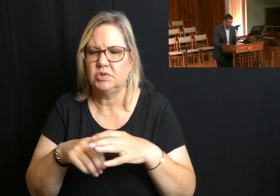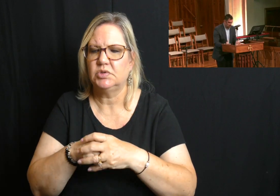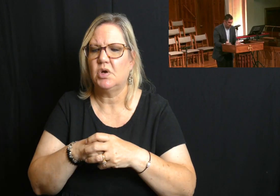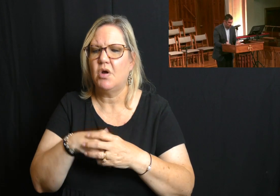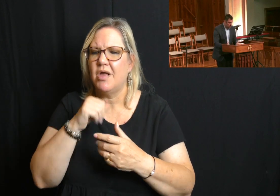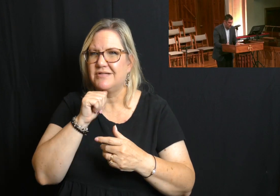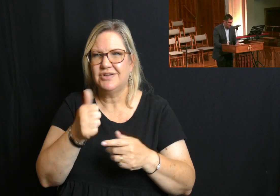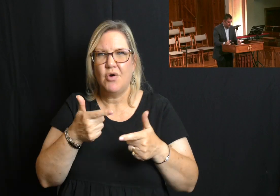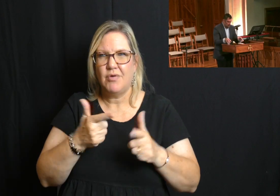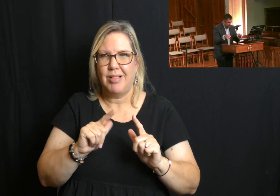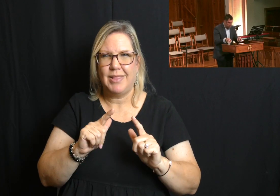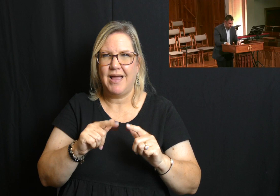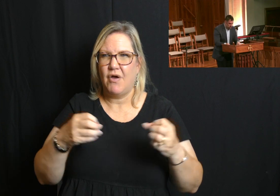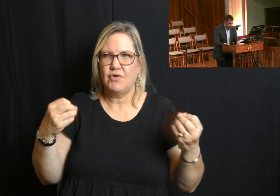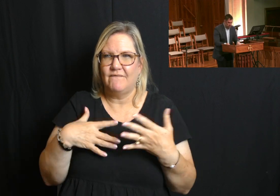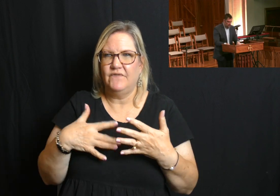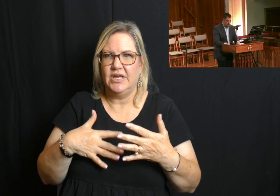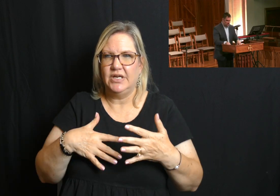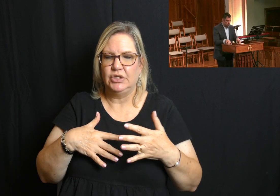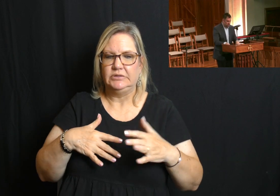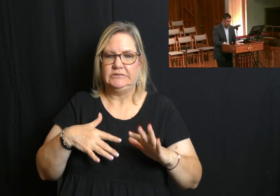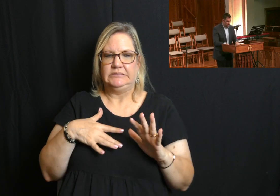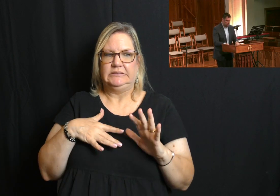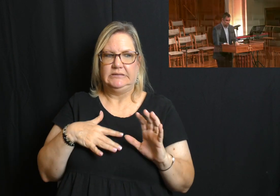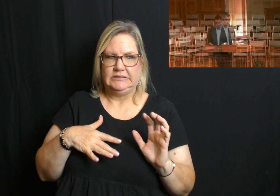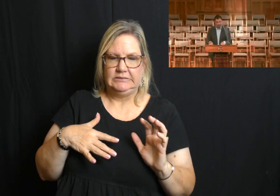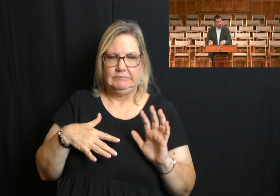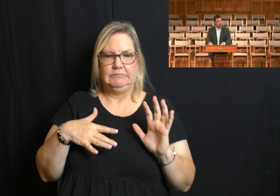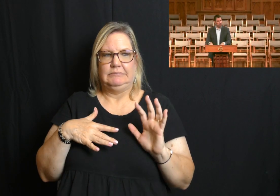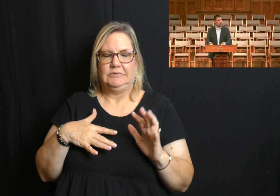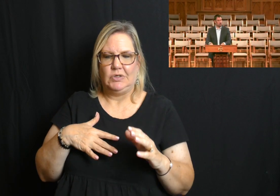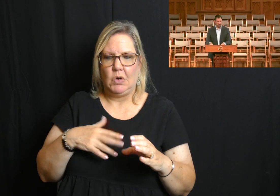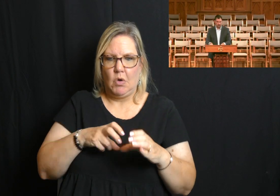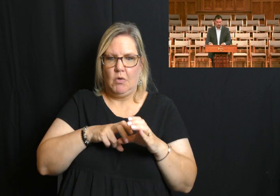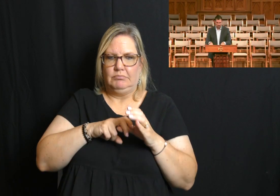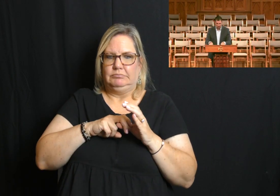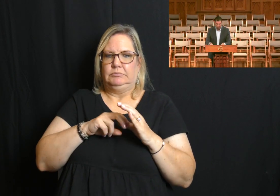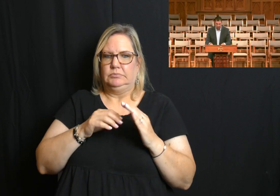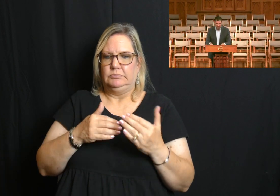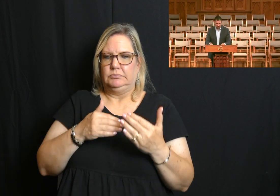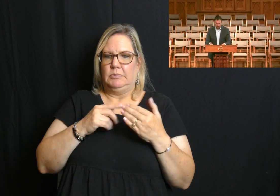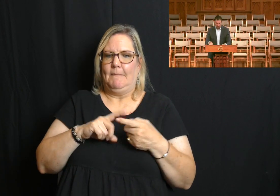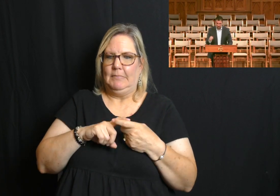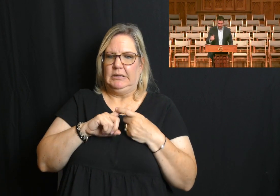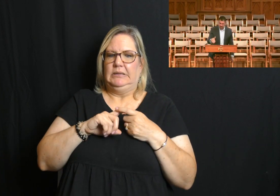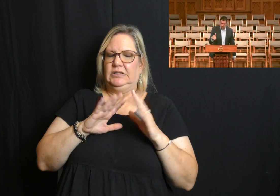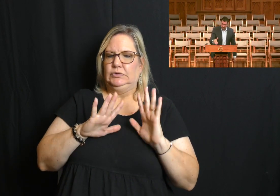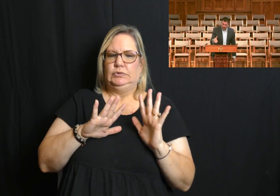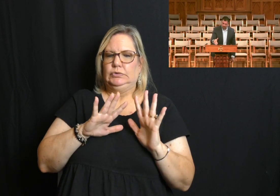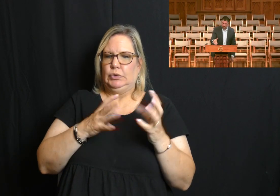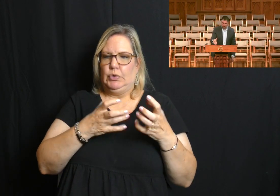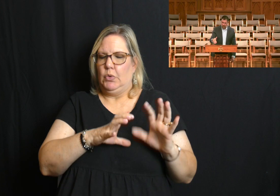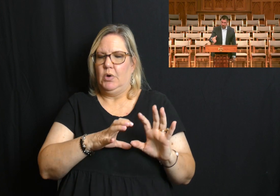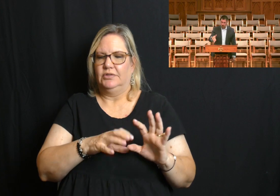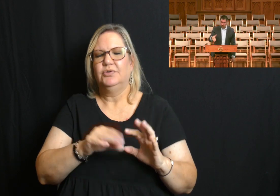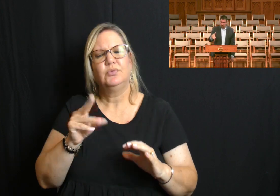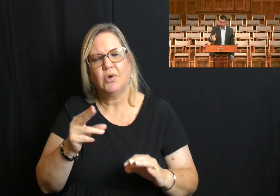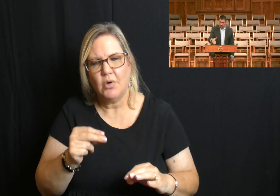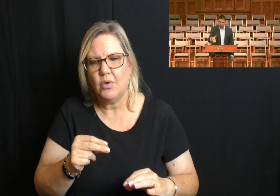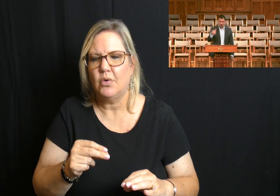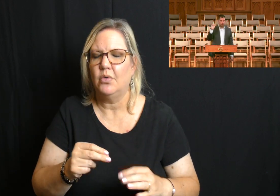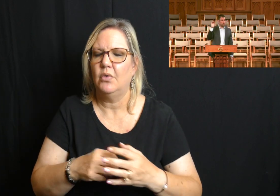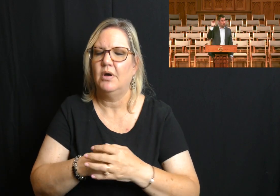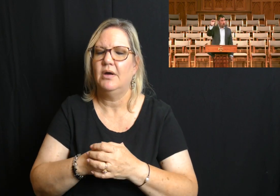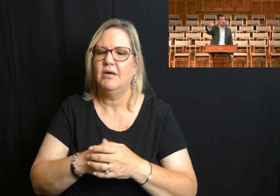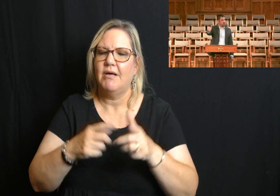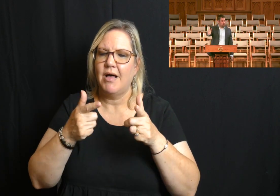your fear hold you back. Put your trust in God and step into your faith and step out, just as Jacob did, knowing that the